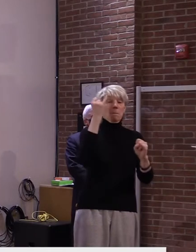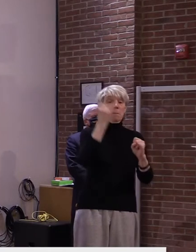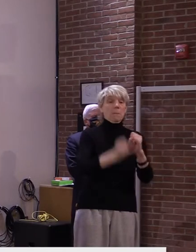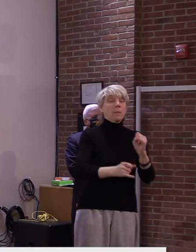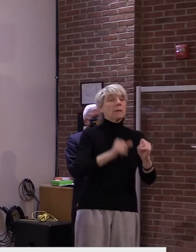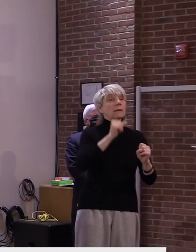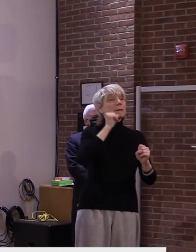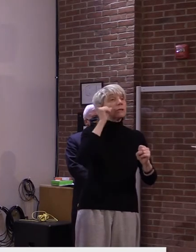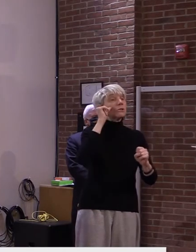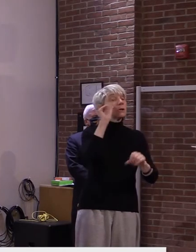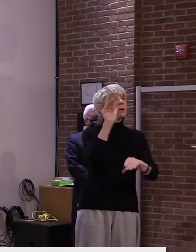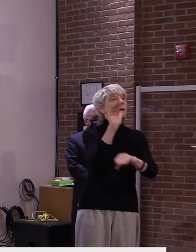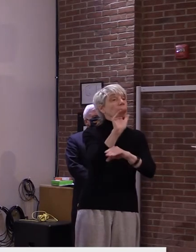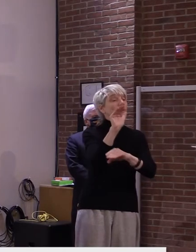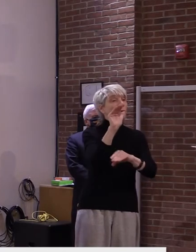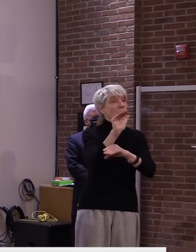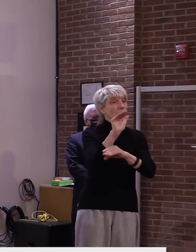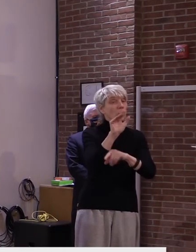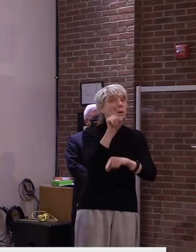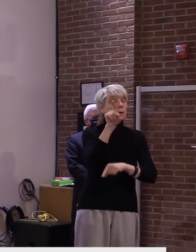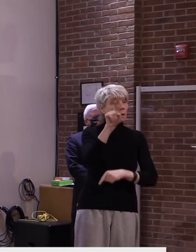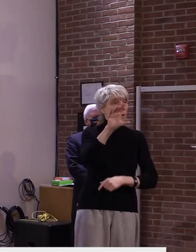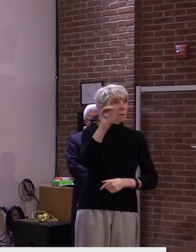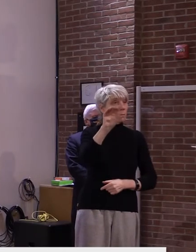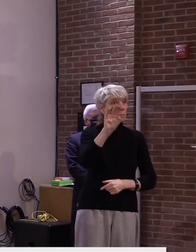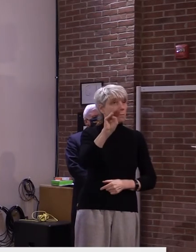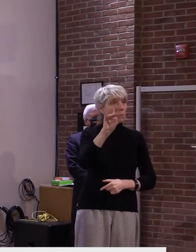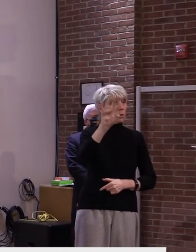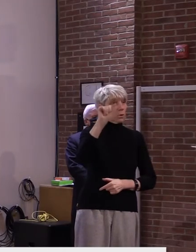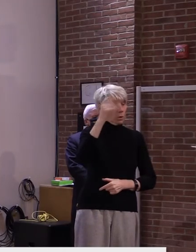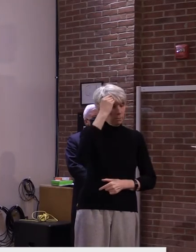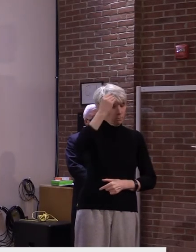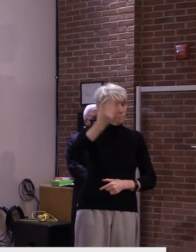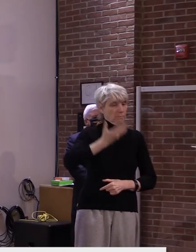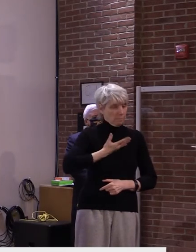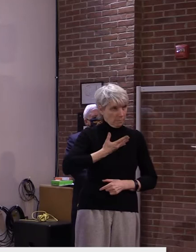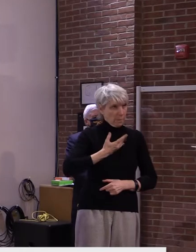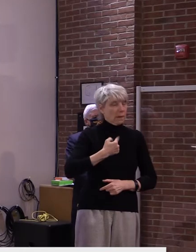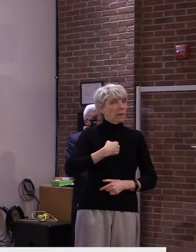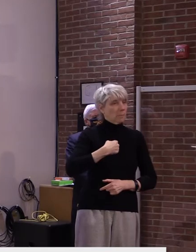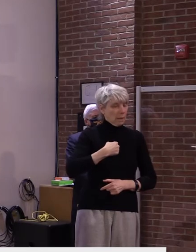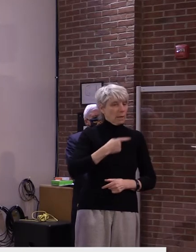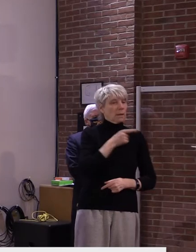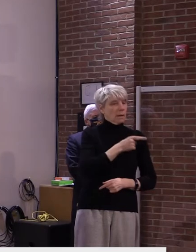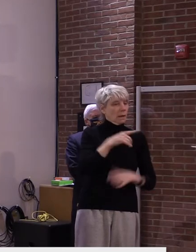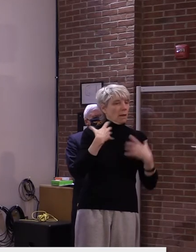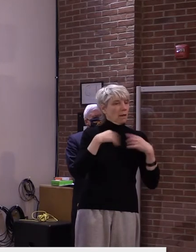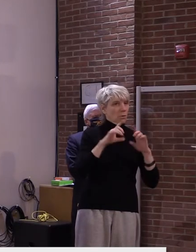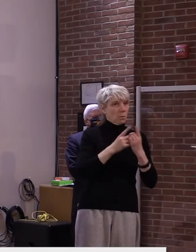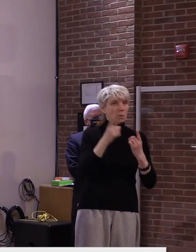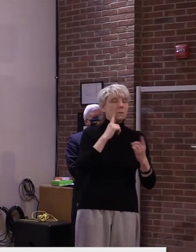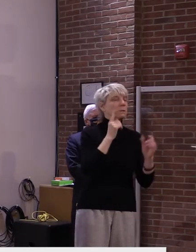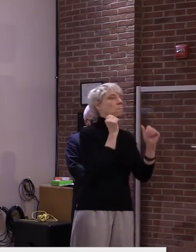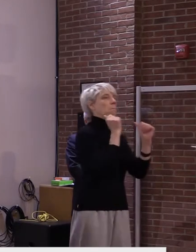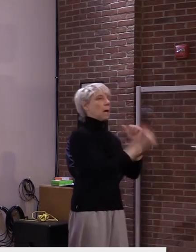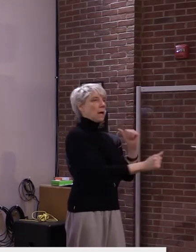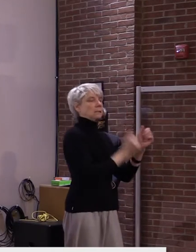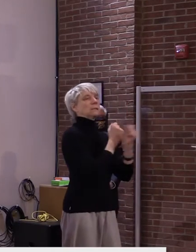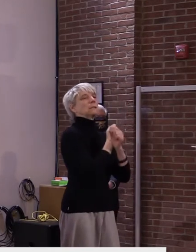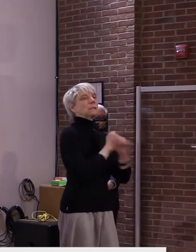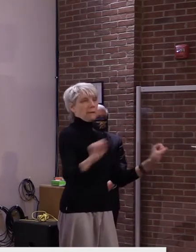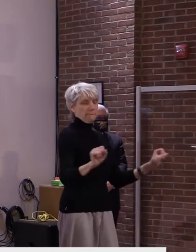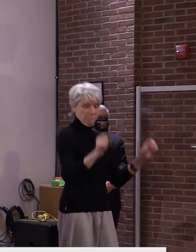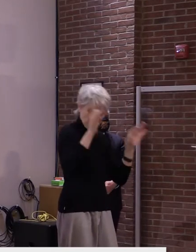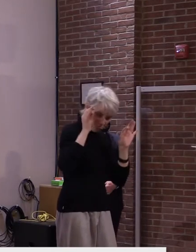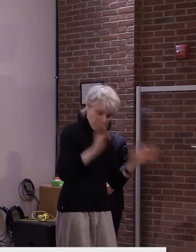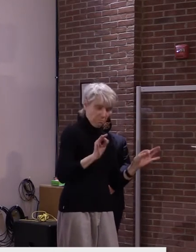Moderna informed me and the health department that all of the vaccine doses are indeed effective and safe for use. They determined